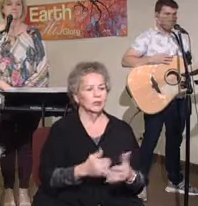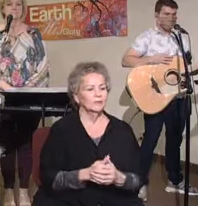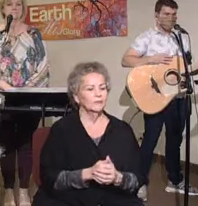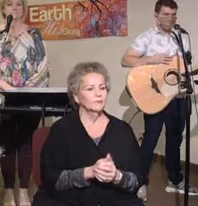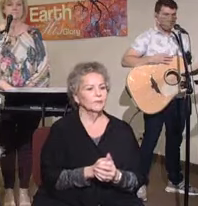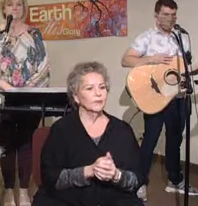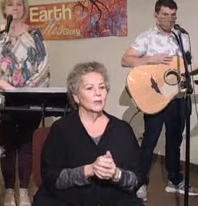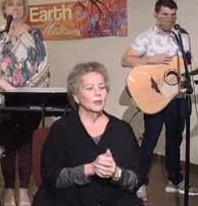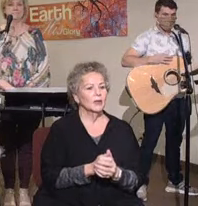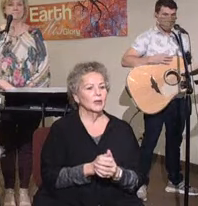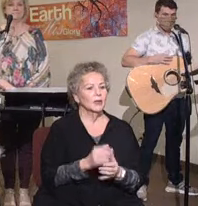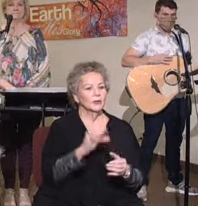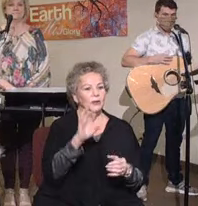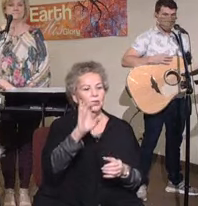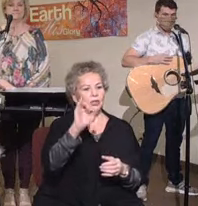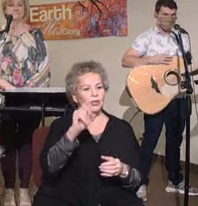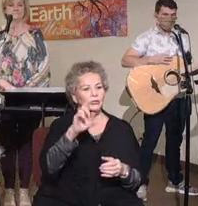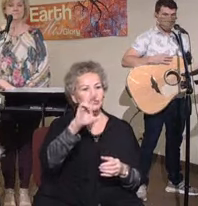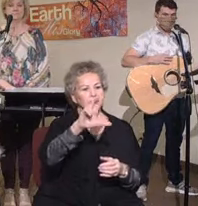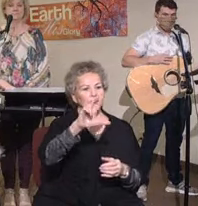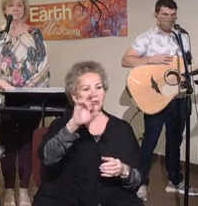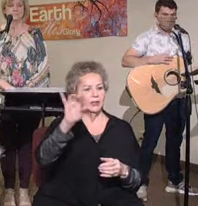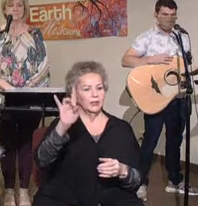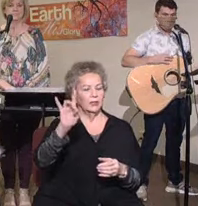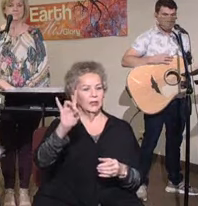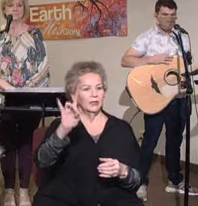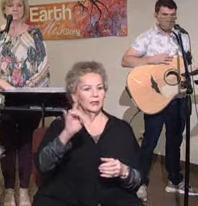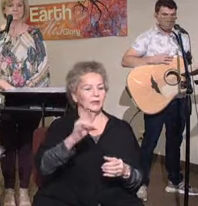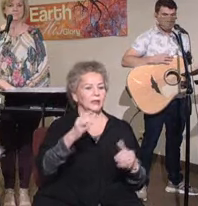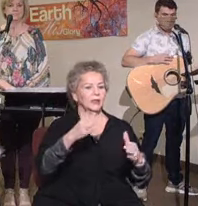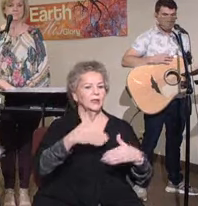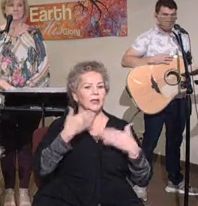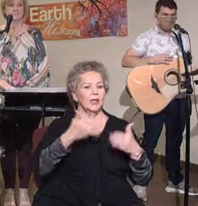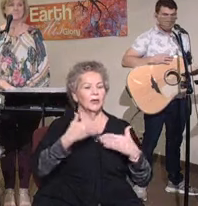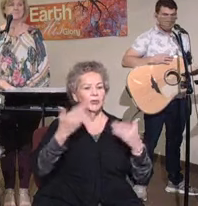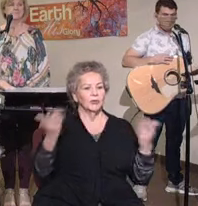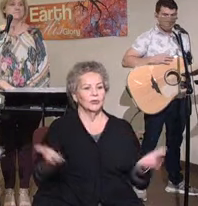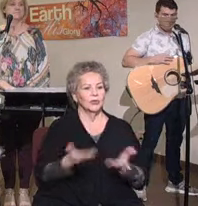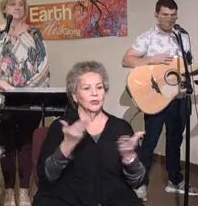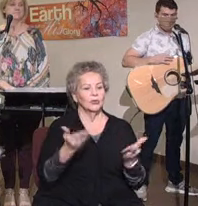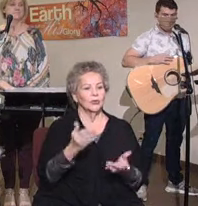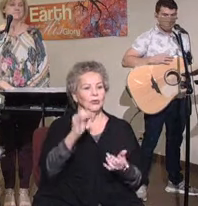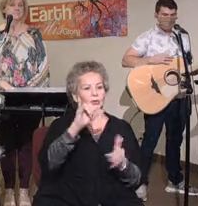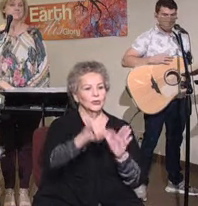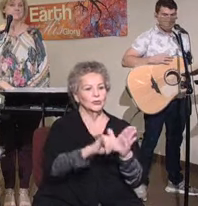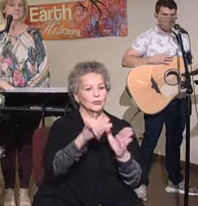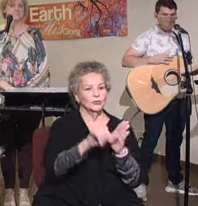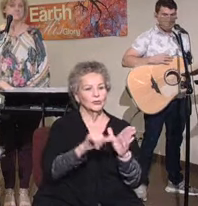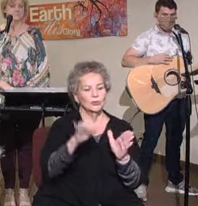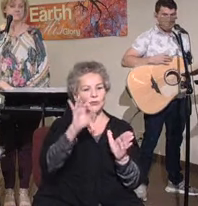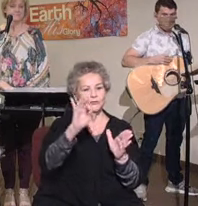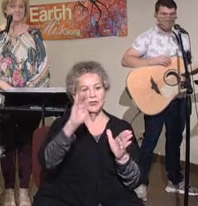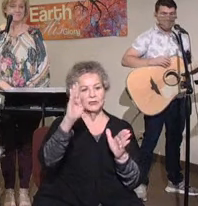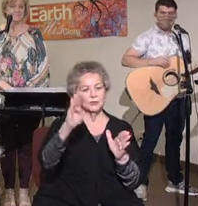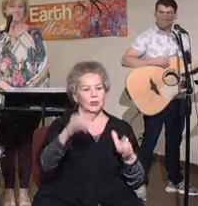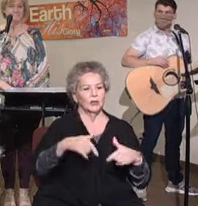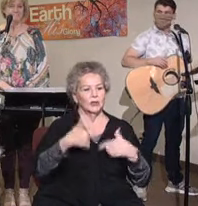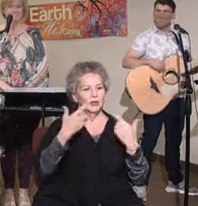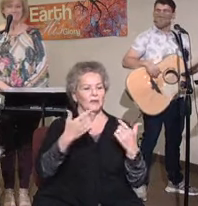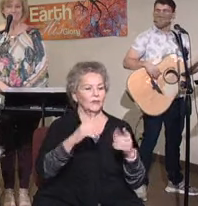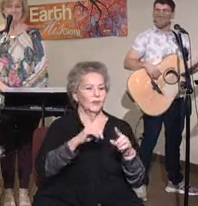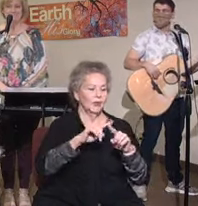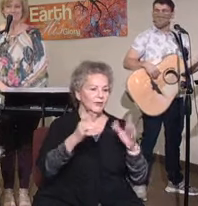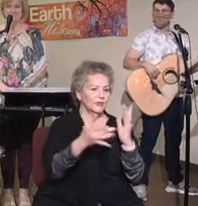3:8. Good morning and welcome. Glad you're here on Facebook and YouTube Live. We've had a little technical difficulties, but we're